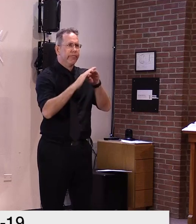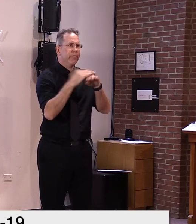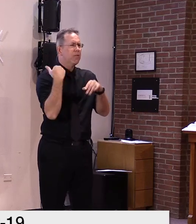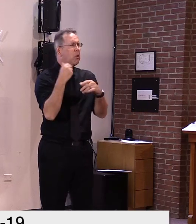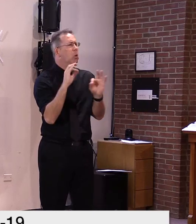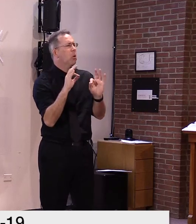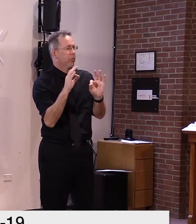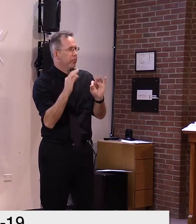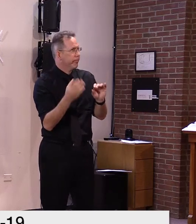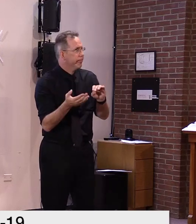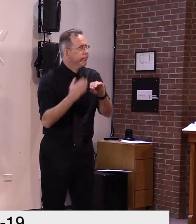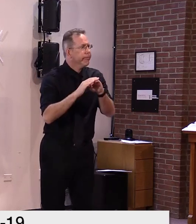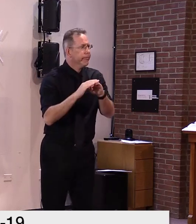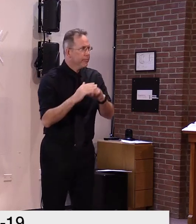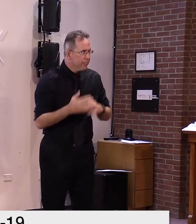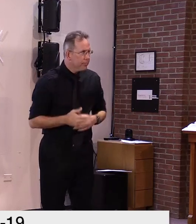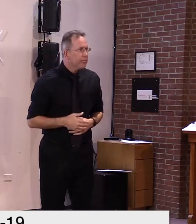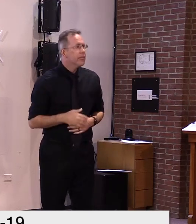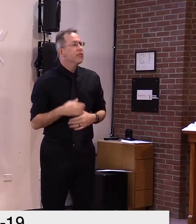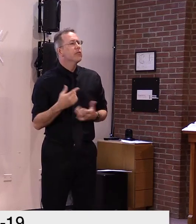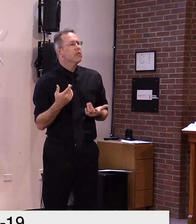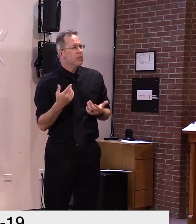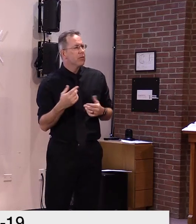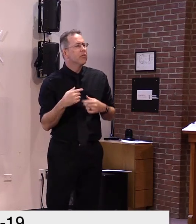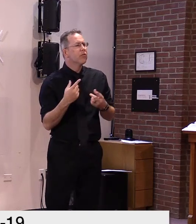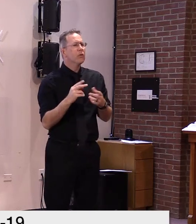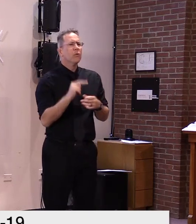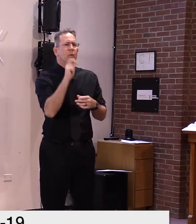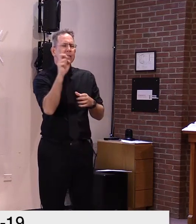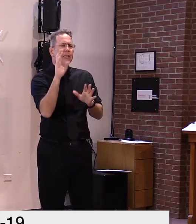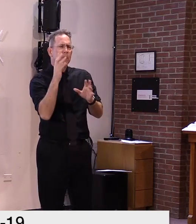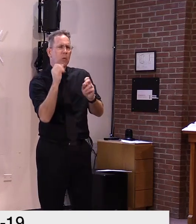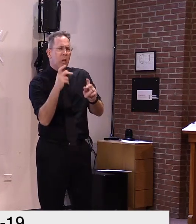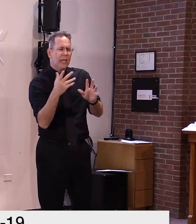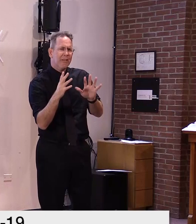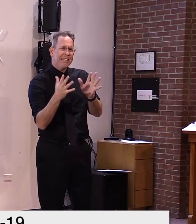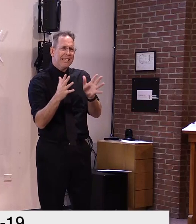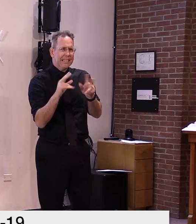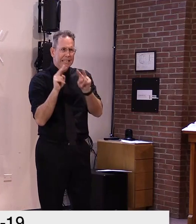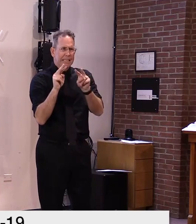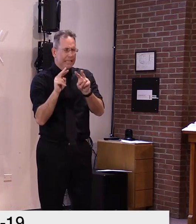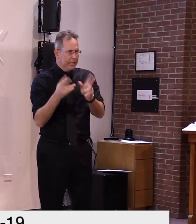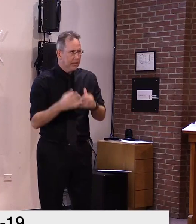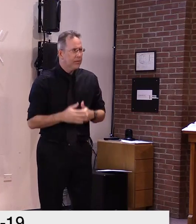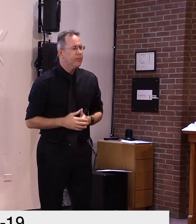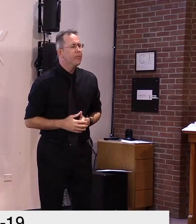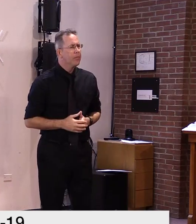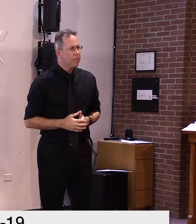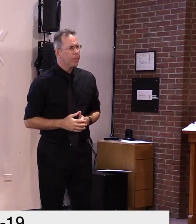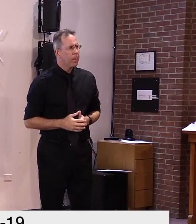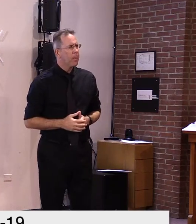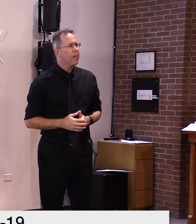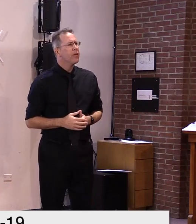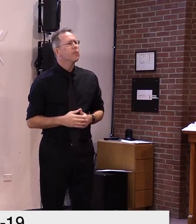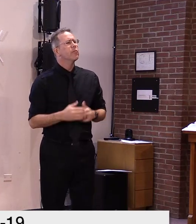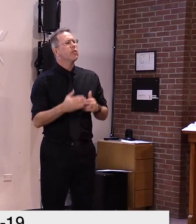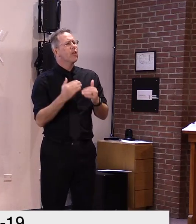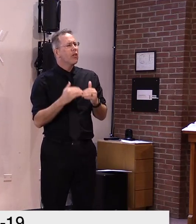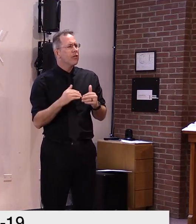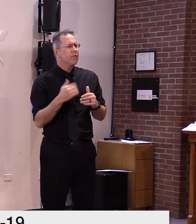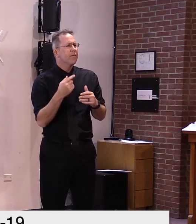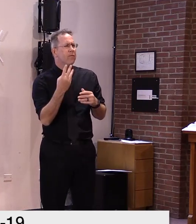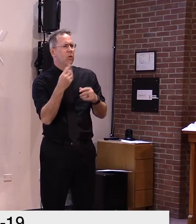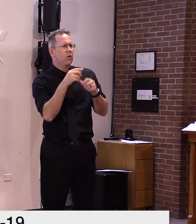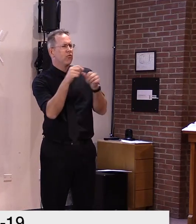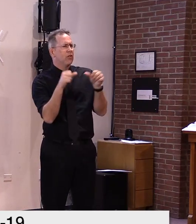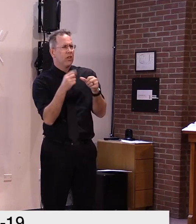but as I said, the hospitalizations are also a concern. If you go to that census region slide, we'll see that in the